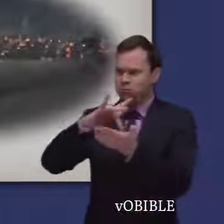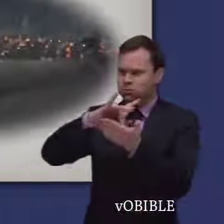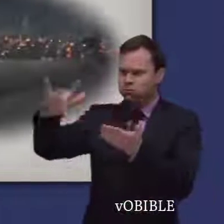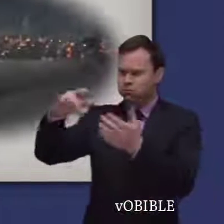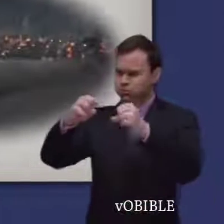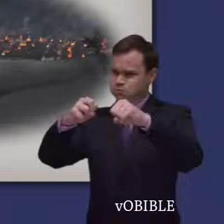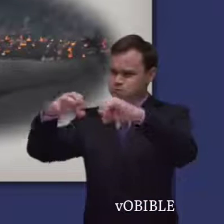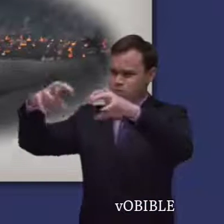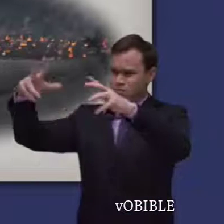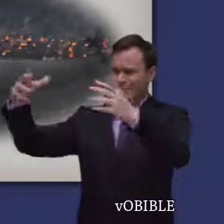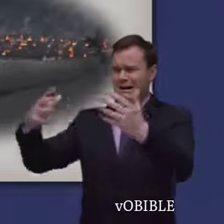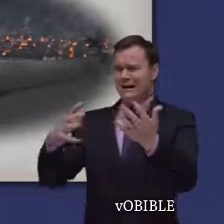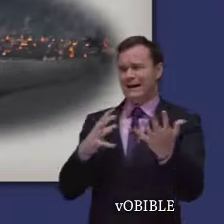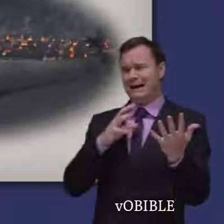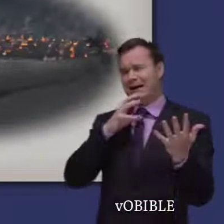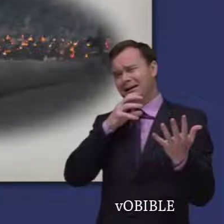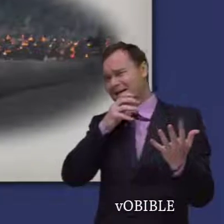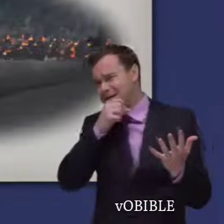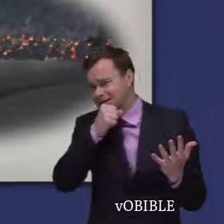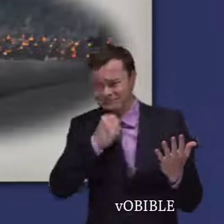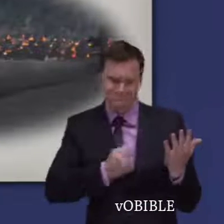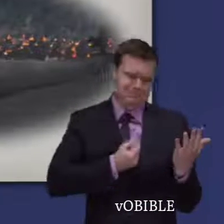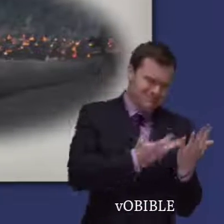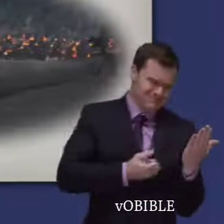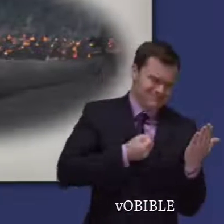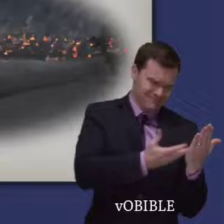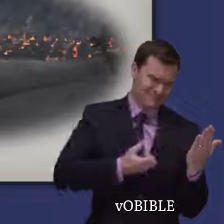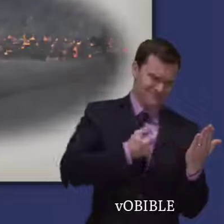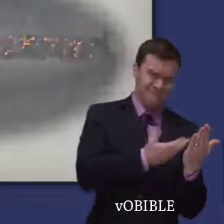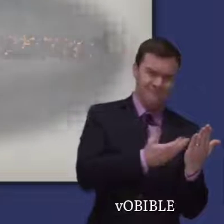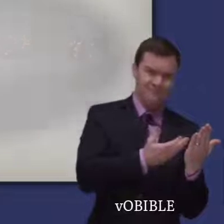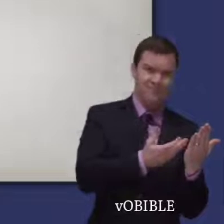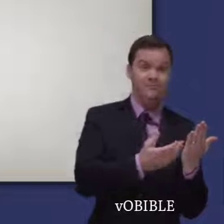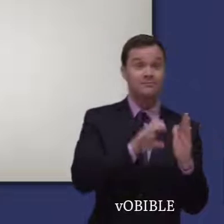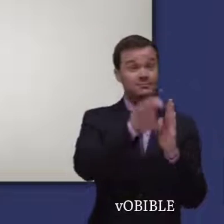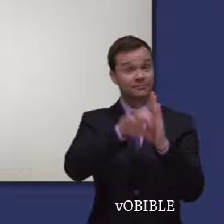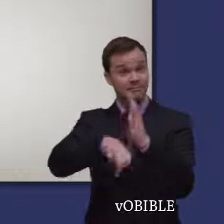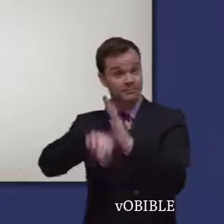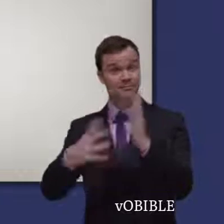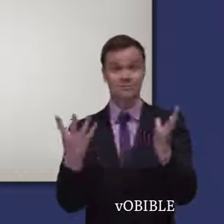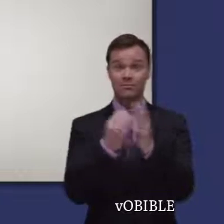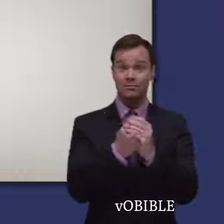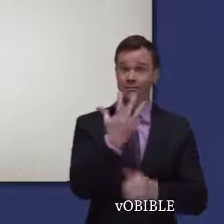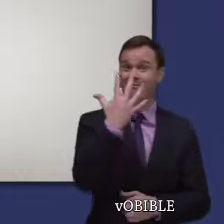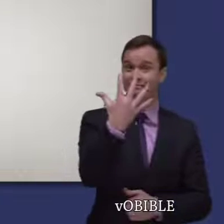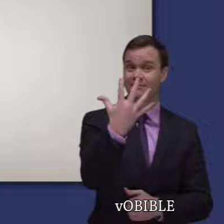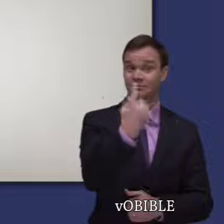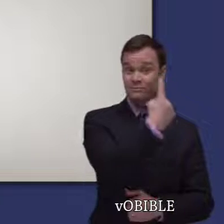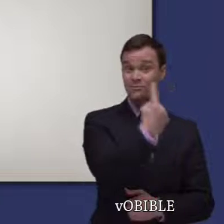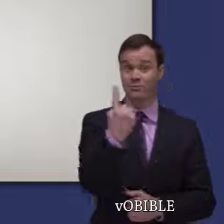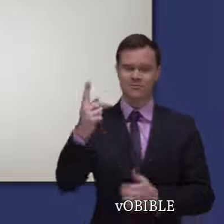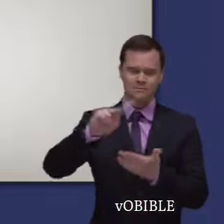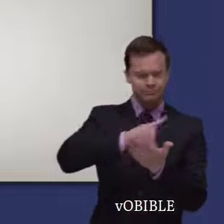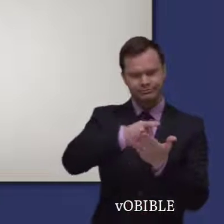Jeremiah expresses deep sadness over the catastrophe that befell Jerusalem. The book is organized into